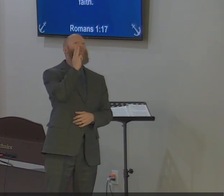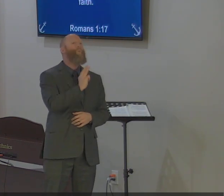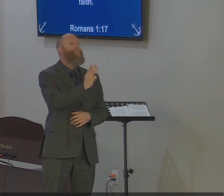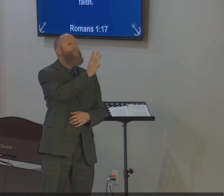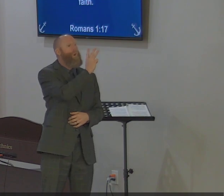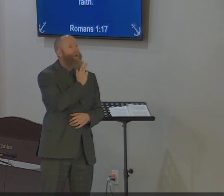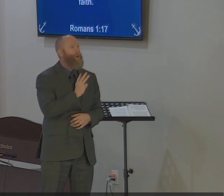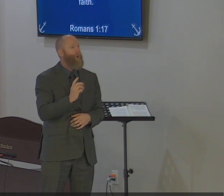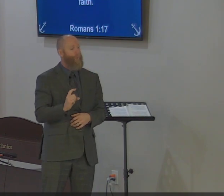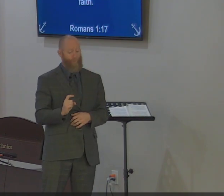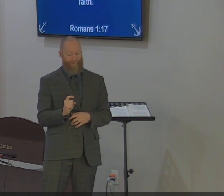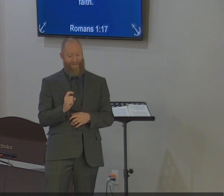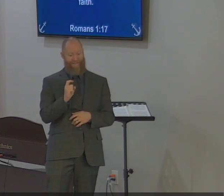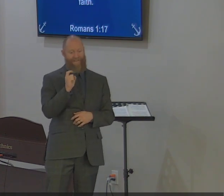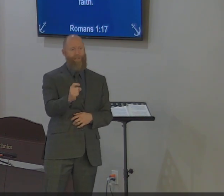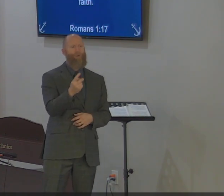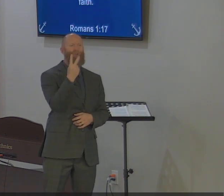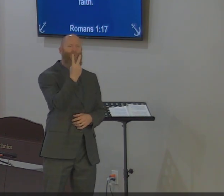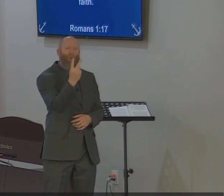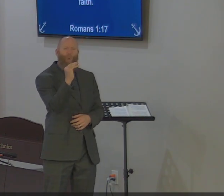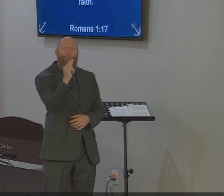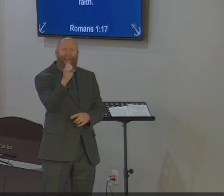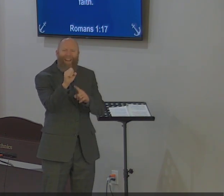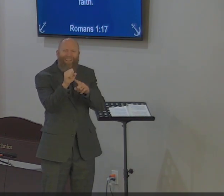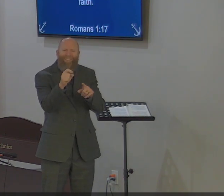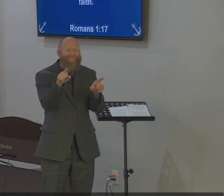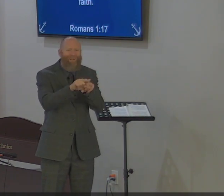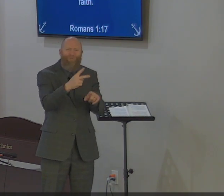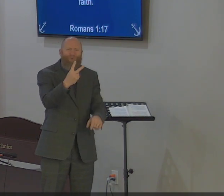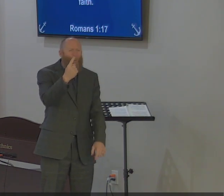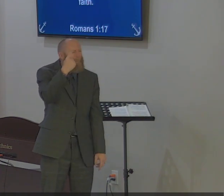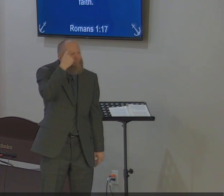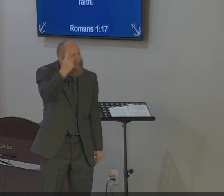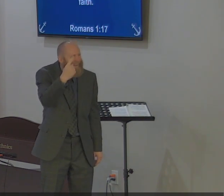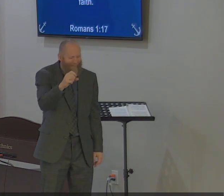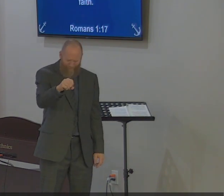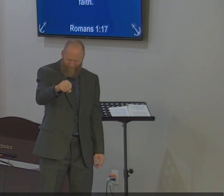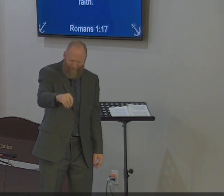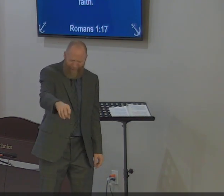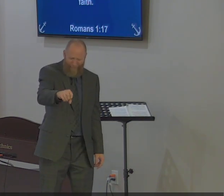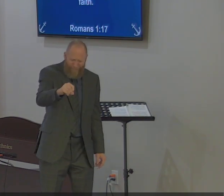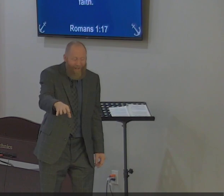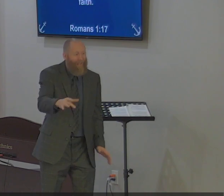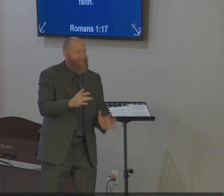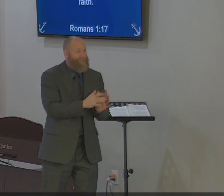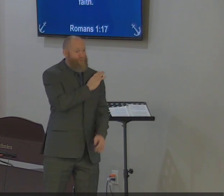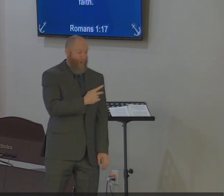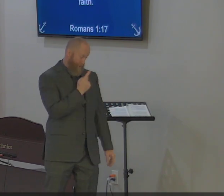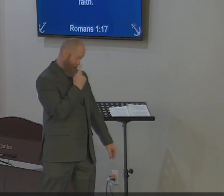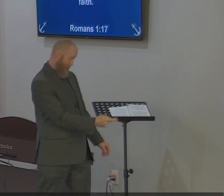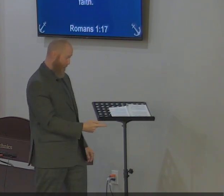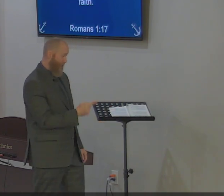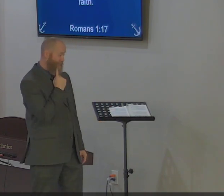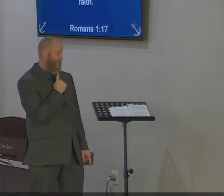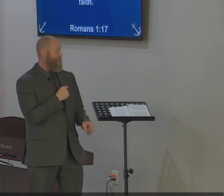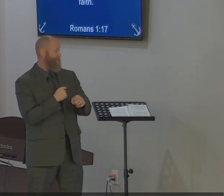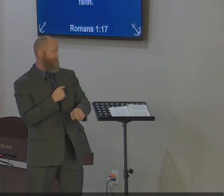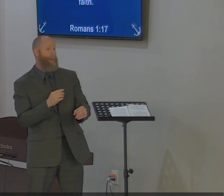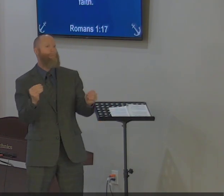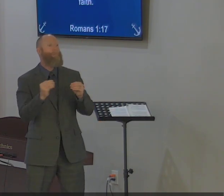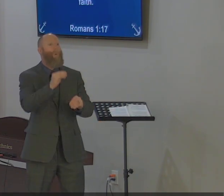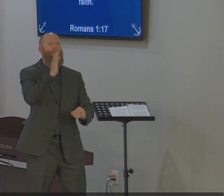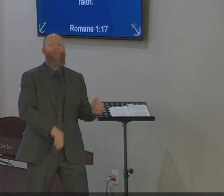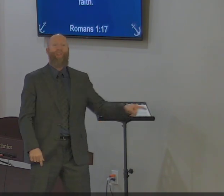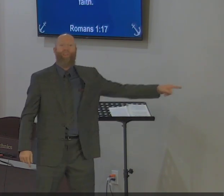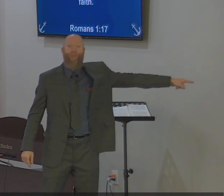she gave more than anybody. And yet it was two mites, essentially two pennies. And she